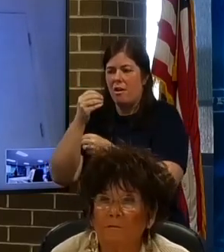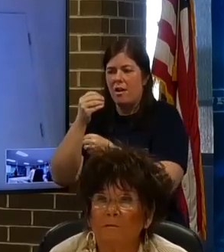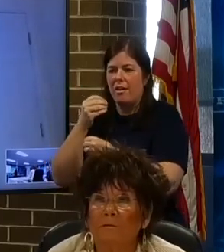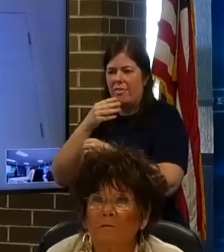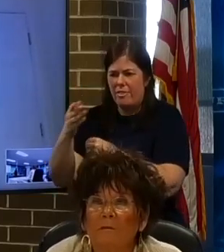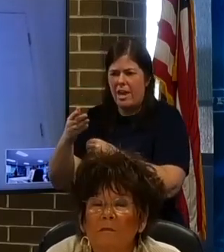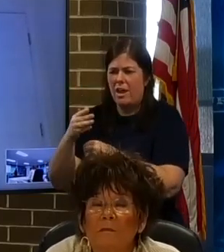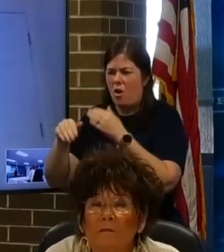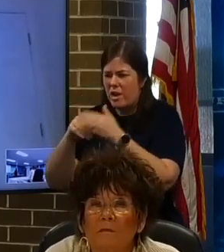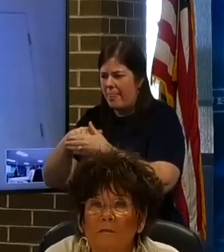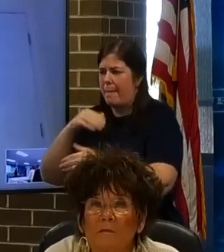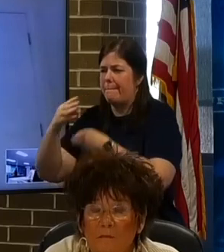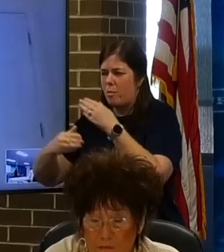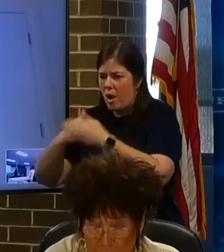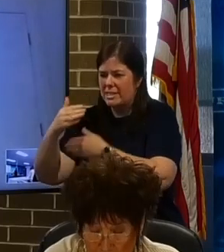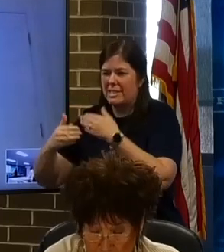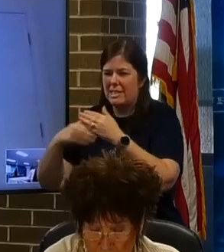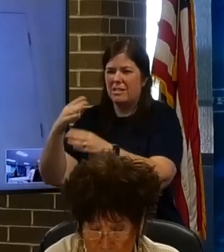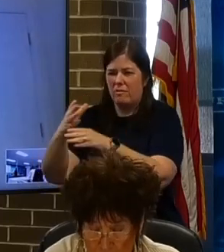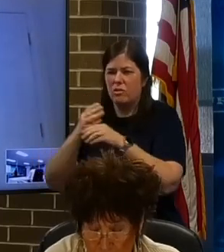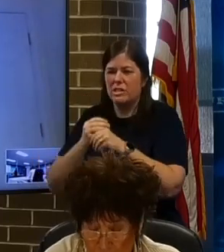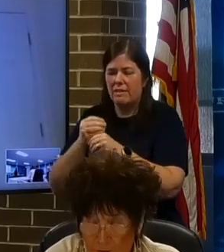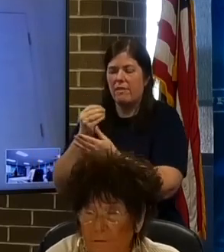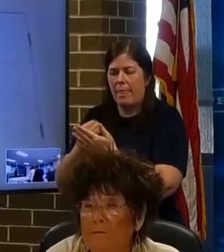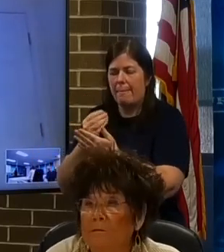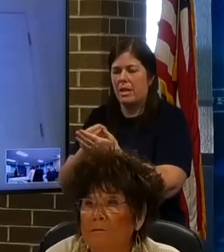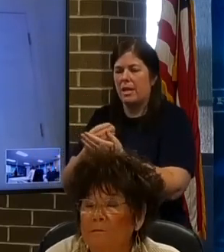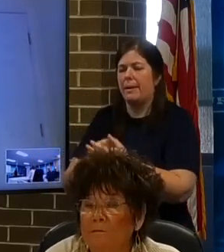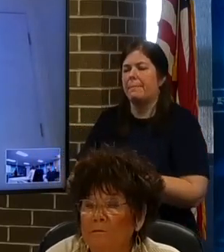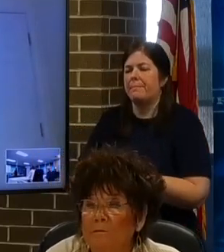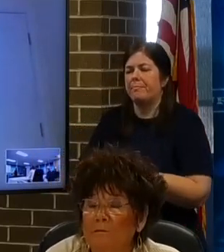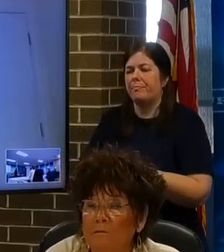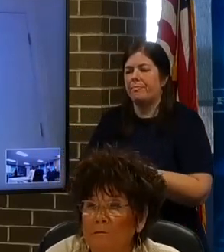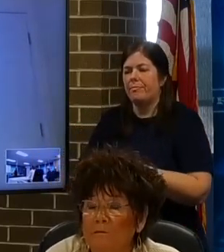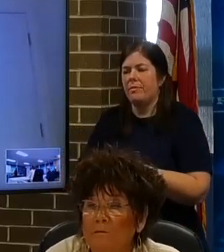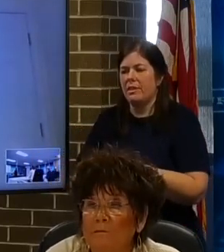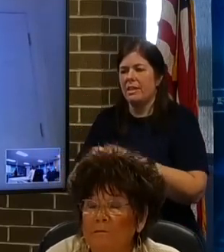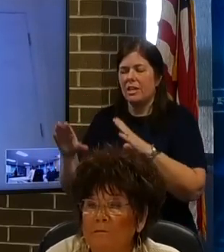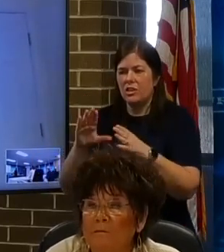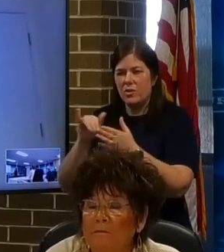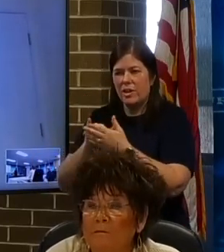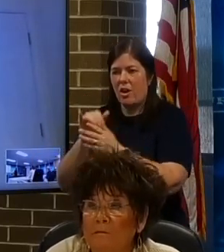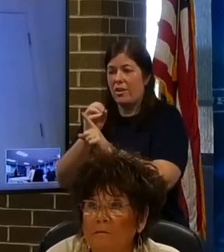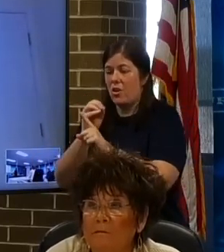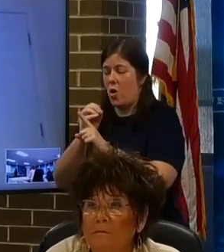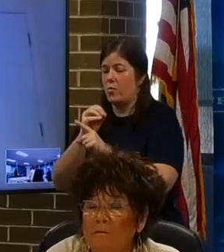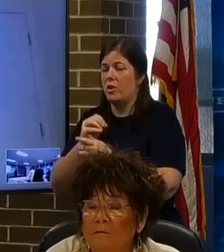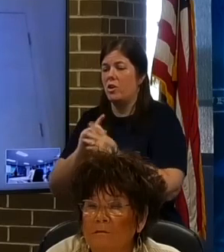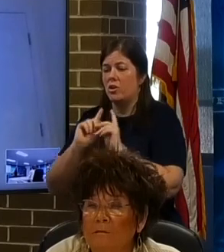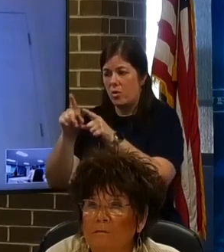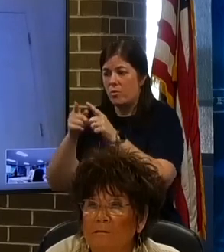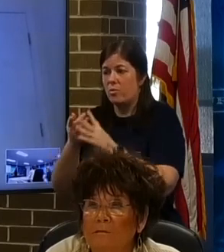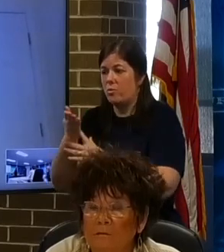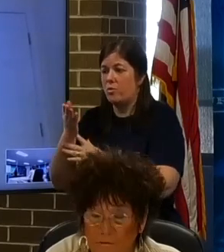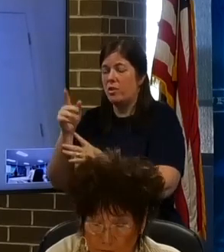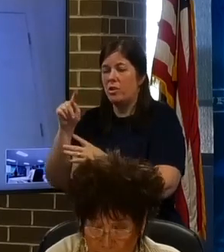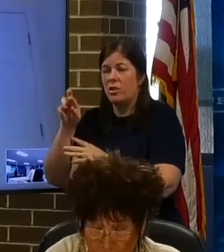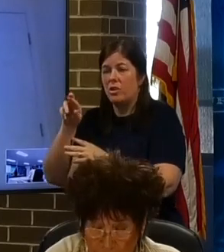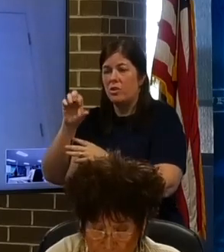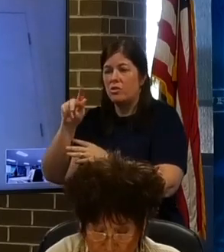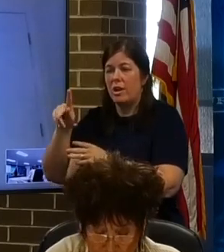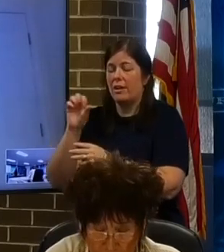that process over again. Now you've got the ability to do it on their own. All you would do is go to the tracker, put in your social security number